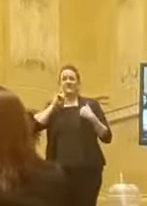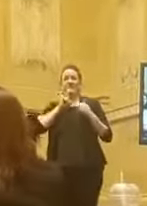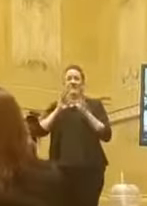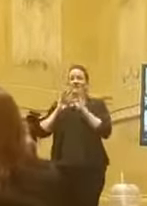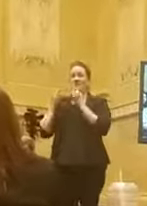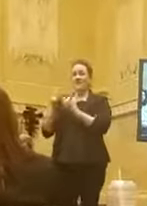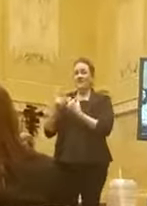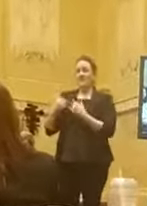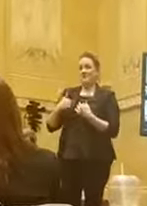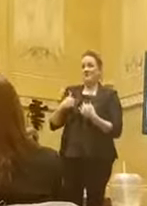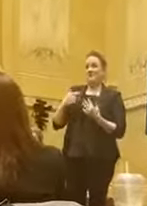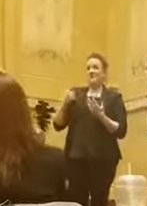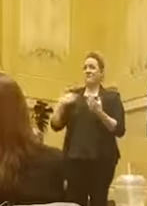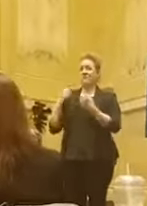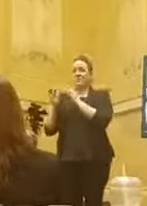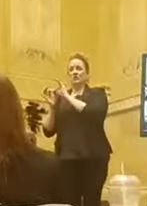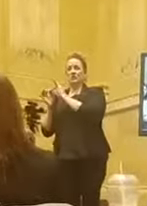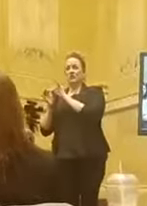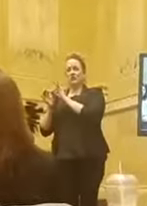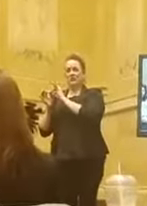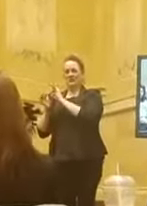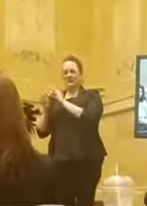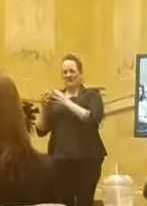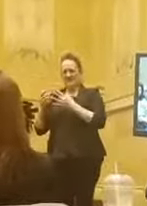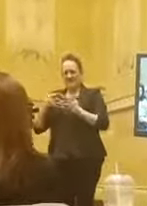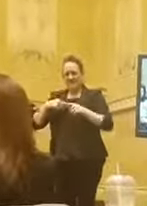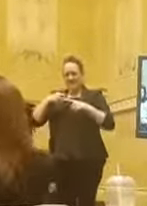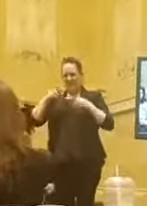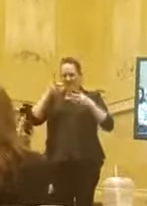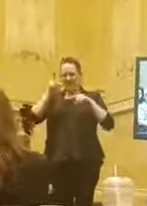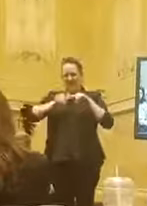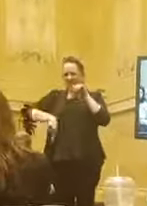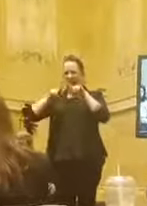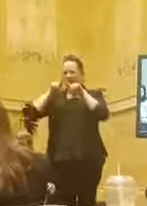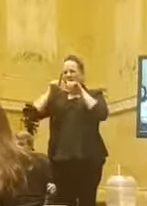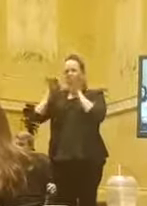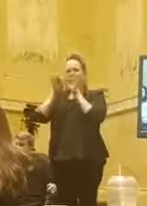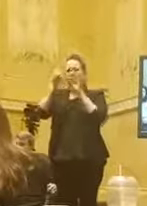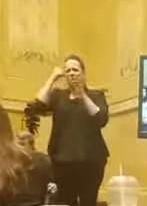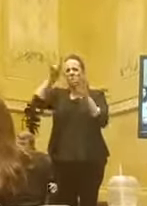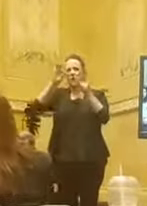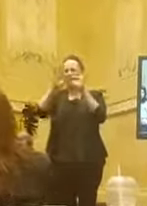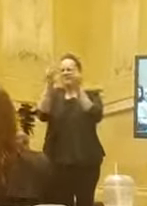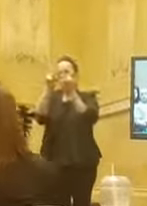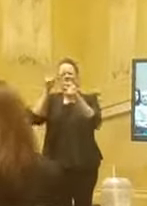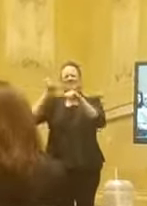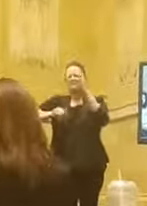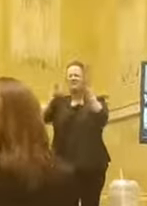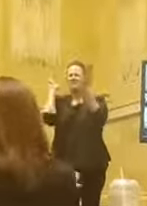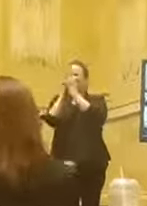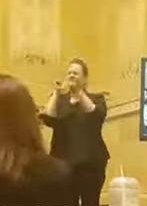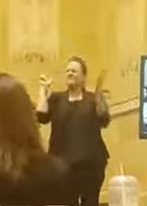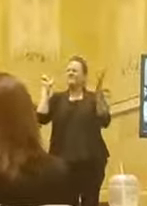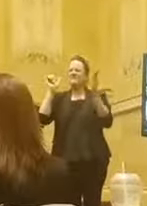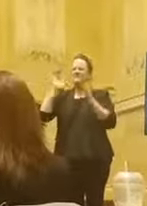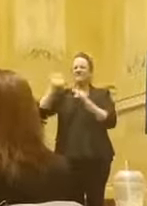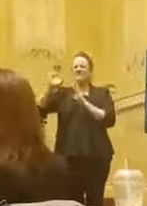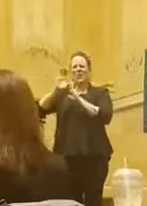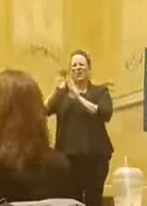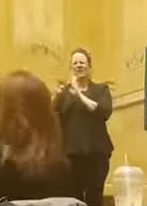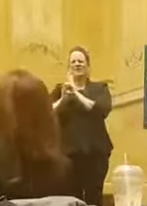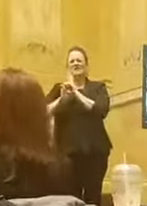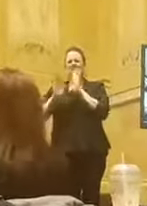code of conduct to interpret for my family member. We do have scarcity of interpreters in the state. We do have scarcity